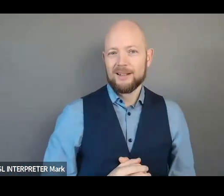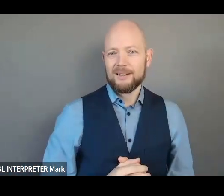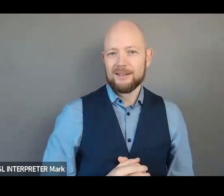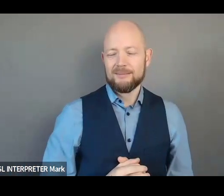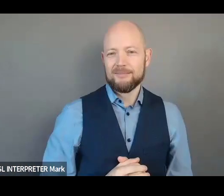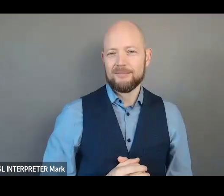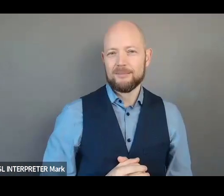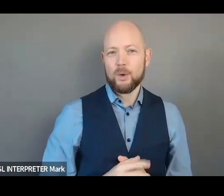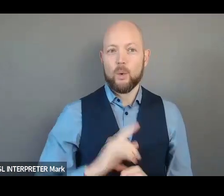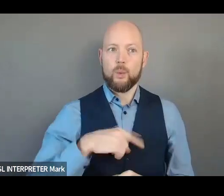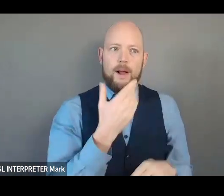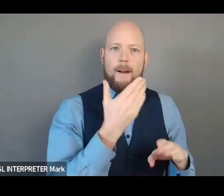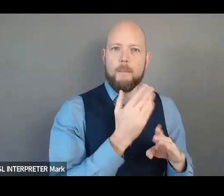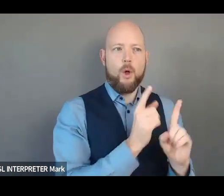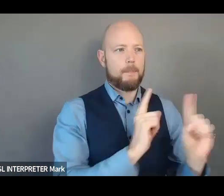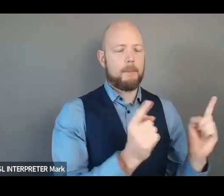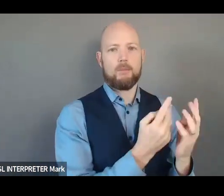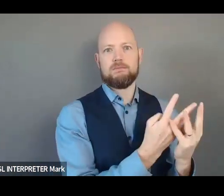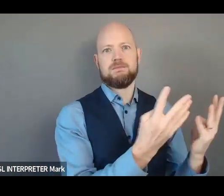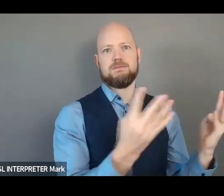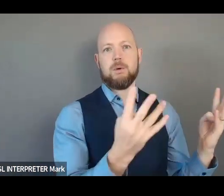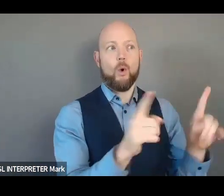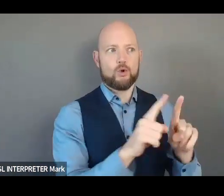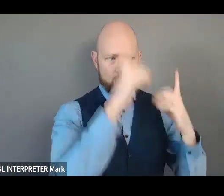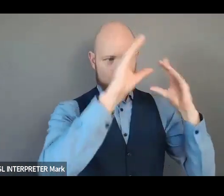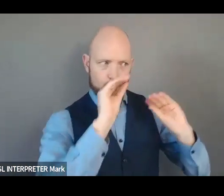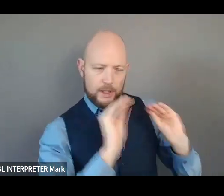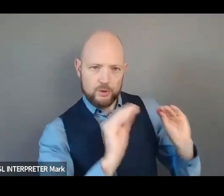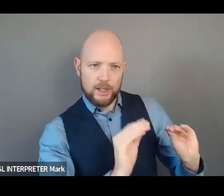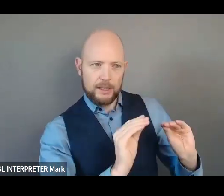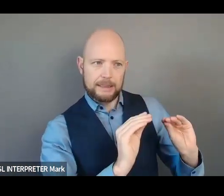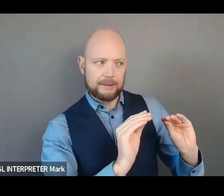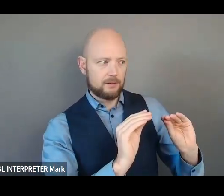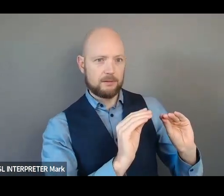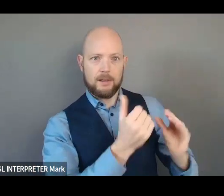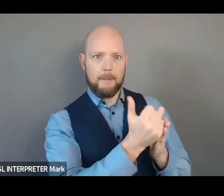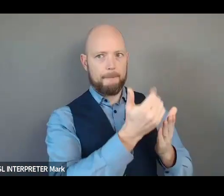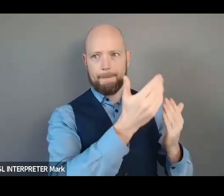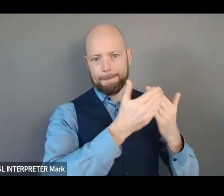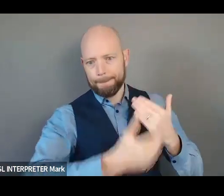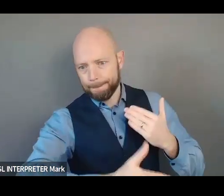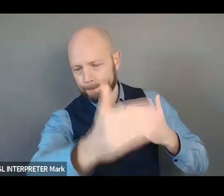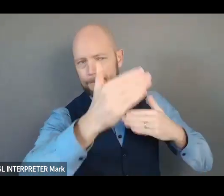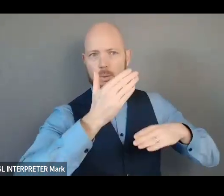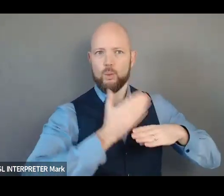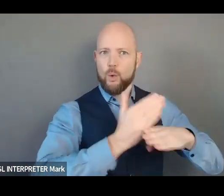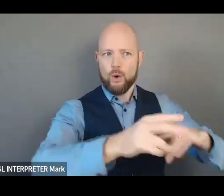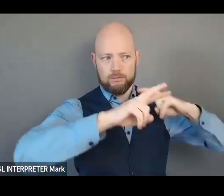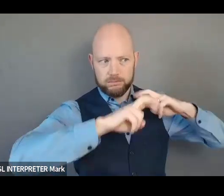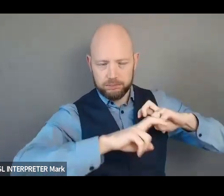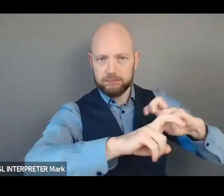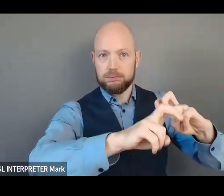many, many more people that we are responsible for their education or their research career as research students, it's a